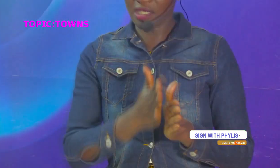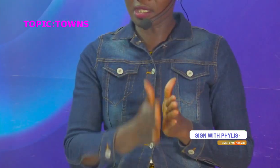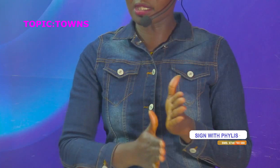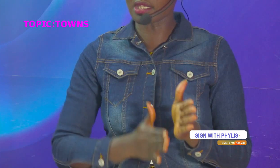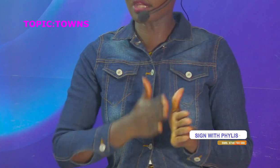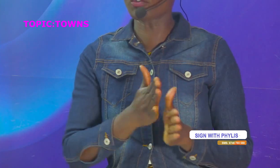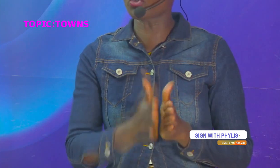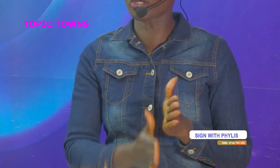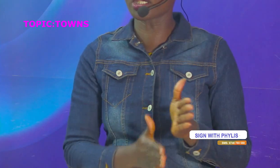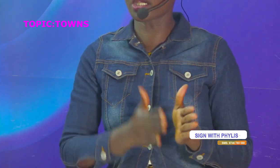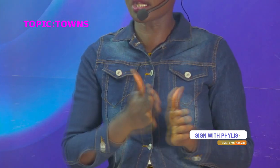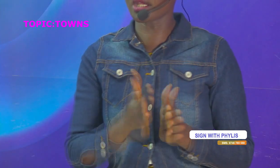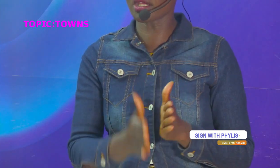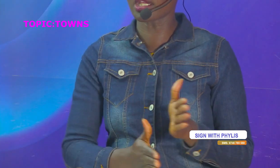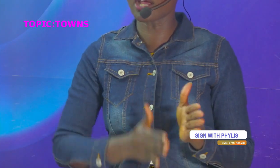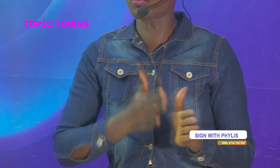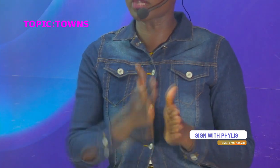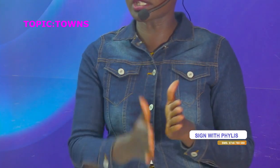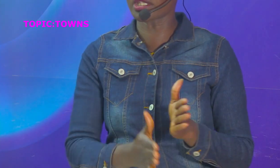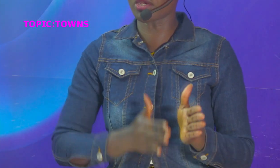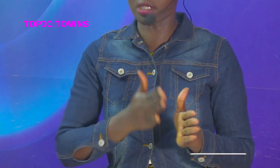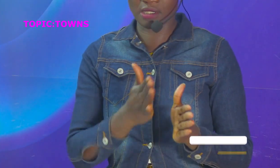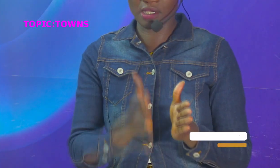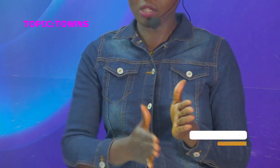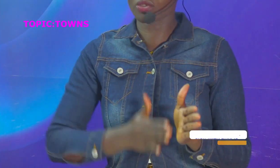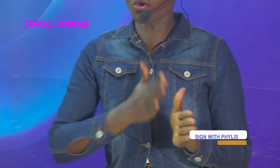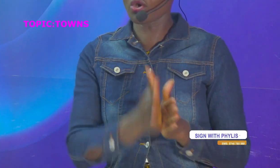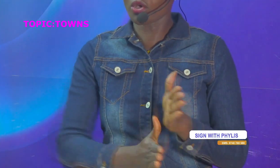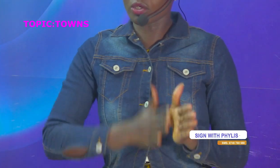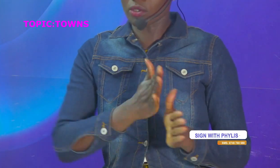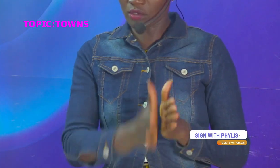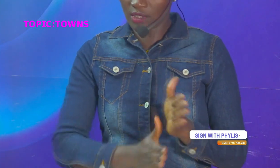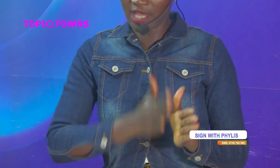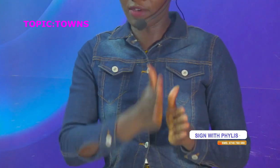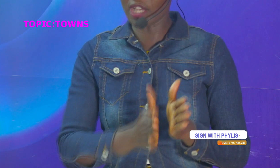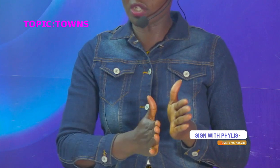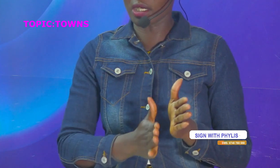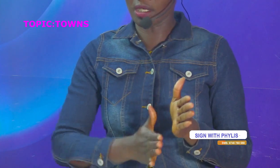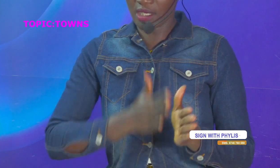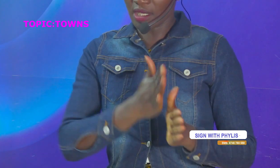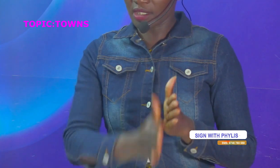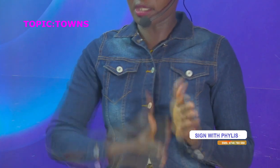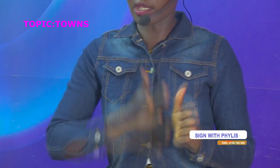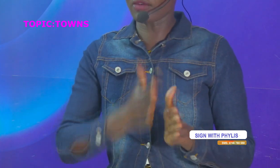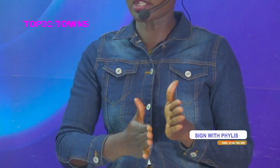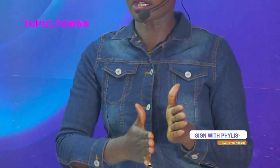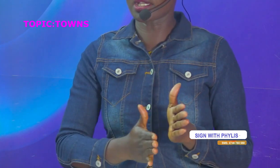sign for train. I think they have train terminals. So Naivasha, Naivasha. Same